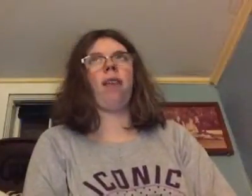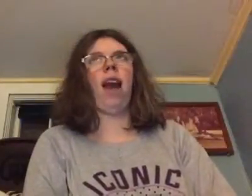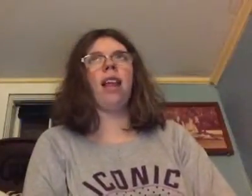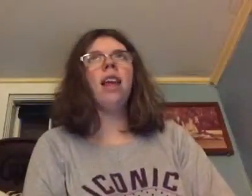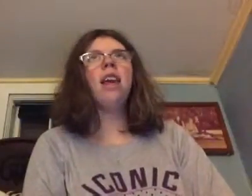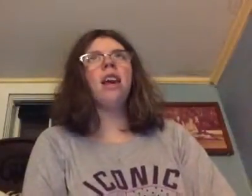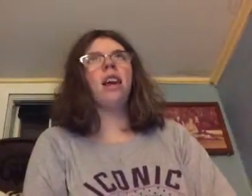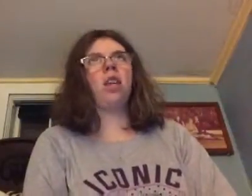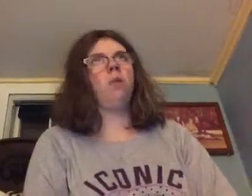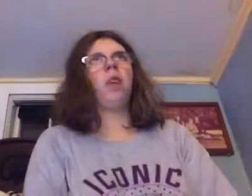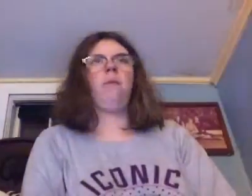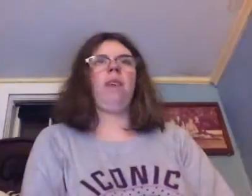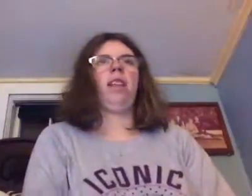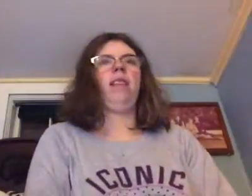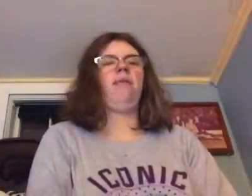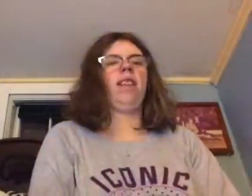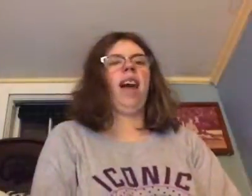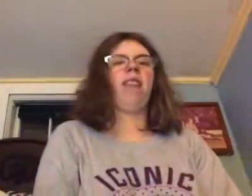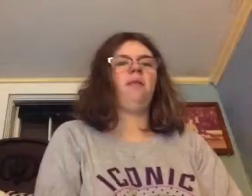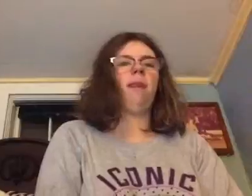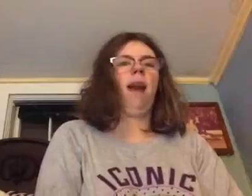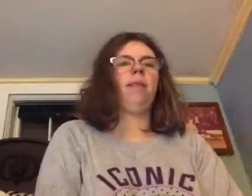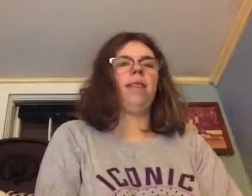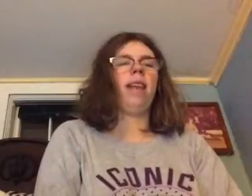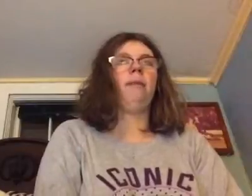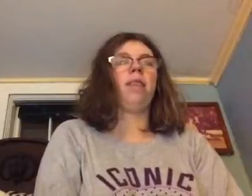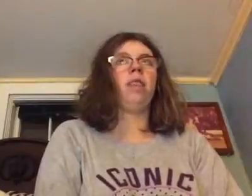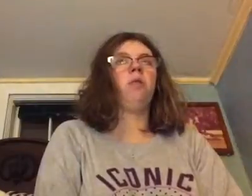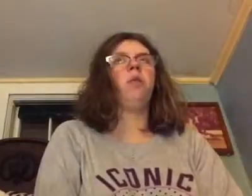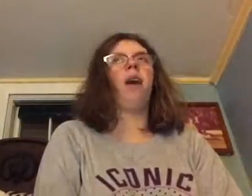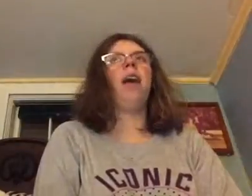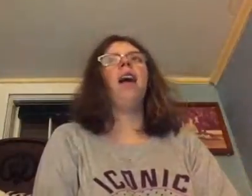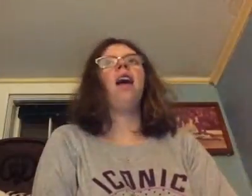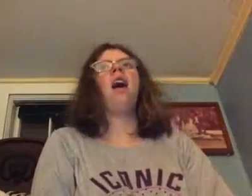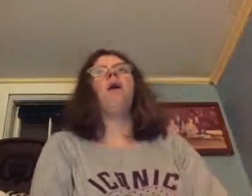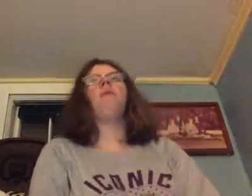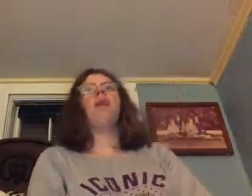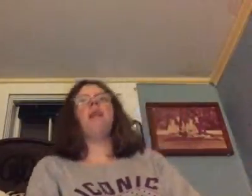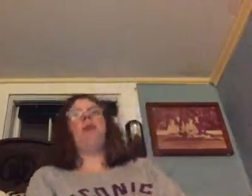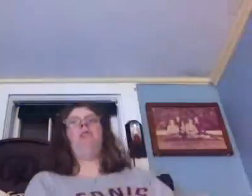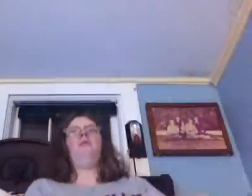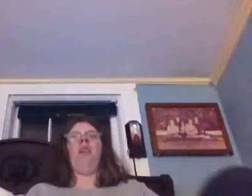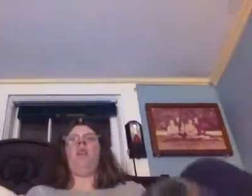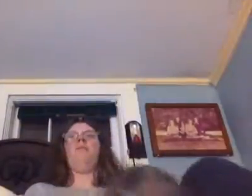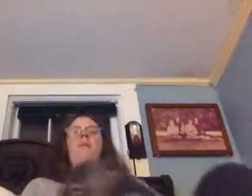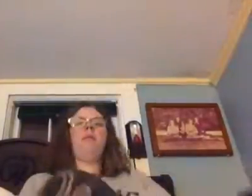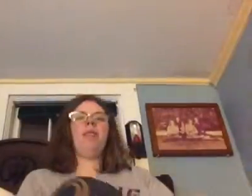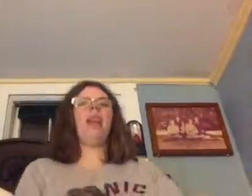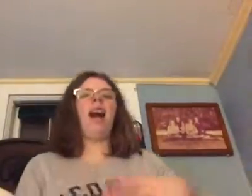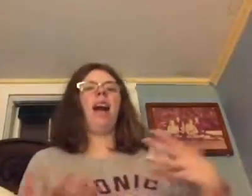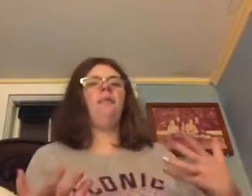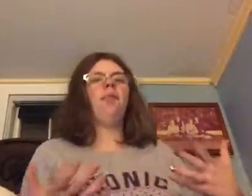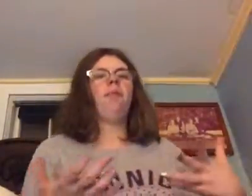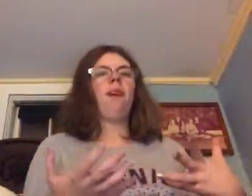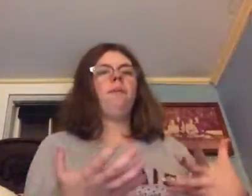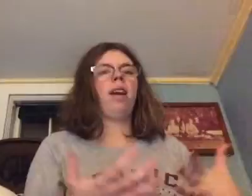sad because she was going to be in a different classroom than I was, and I wasn't used to it. But we had a best friendship. I mean, we still hung out in fifth grade